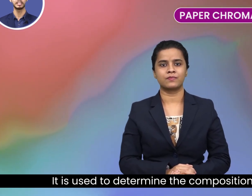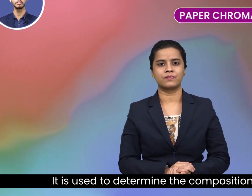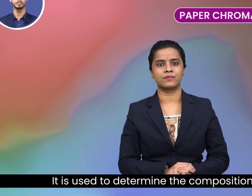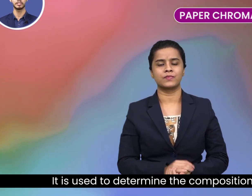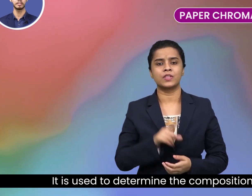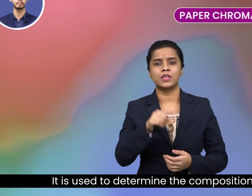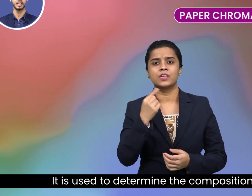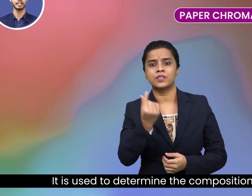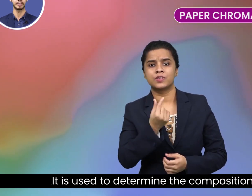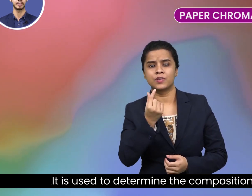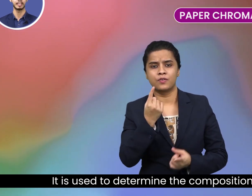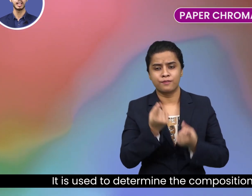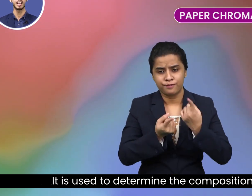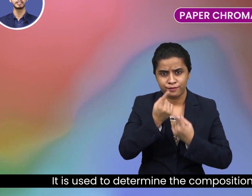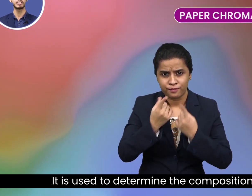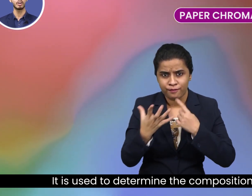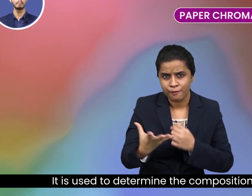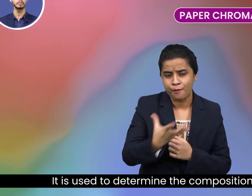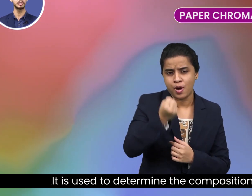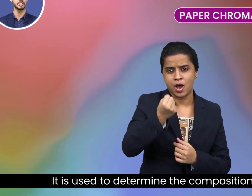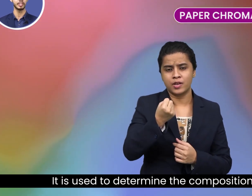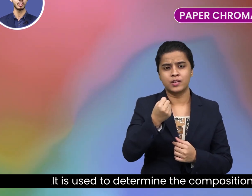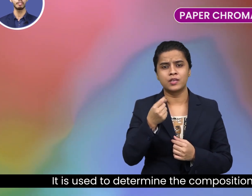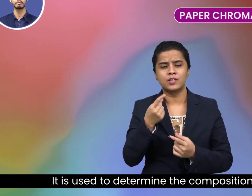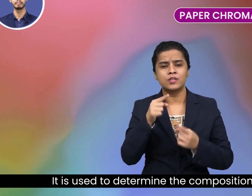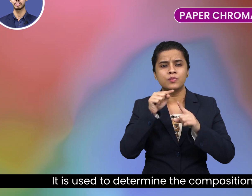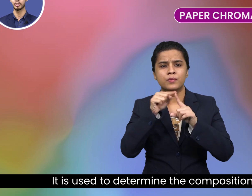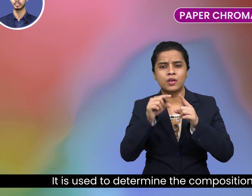It is used to determine the